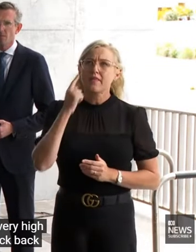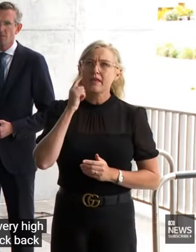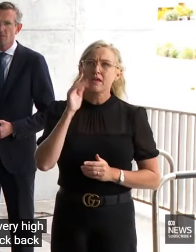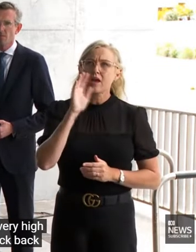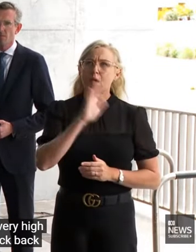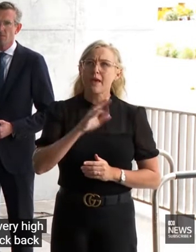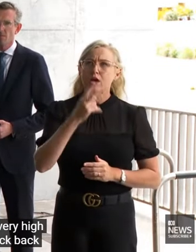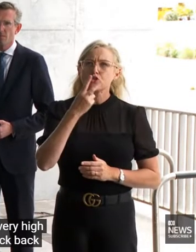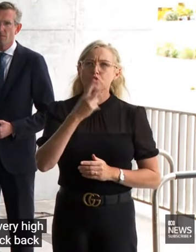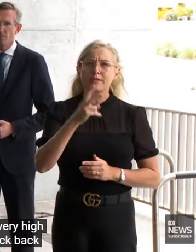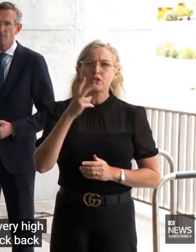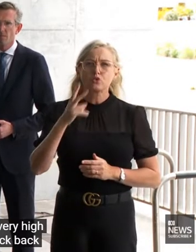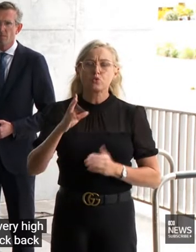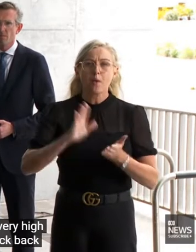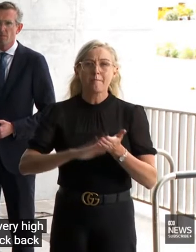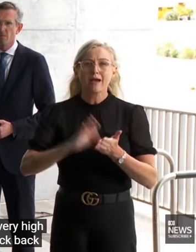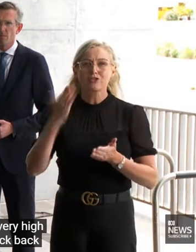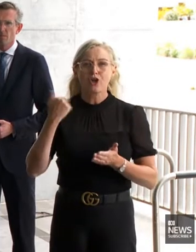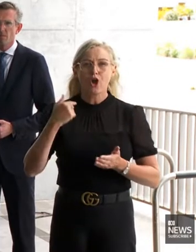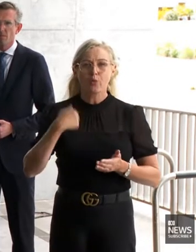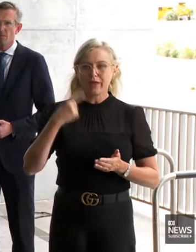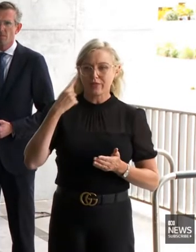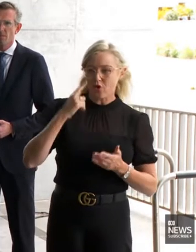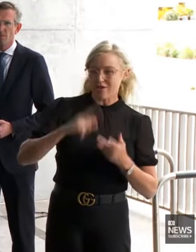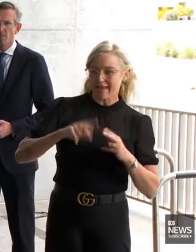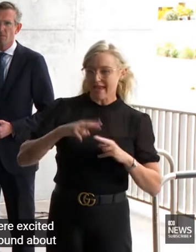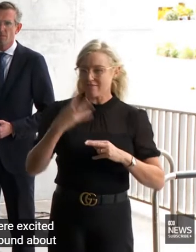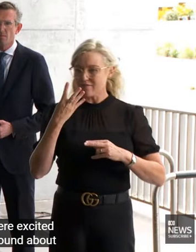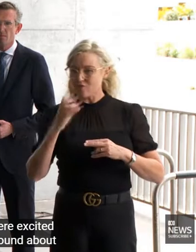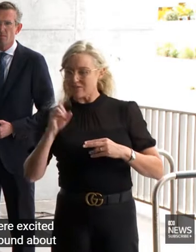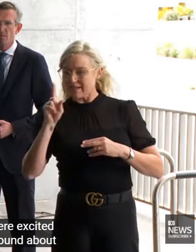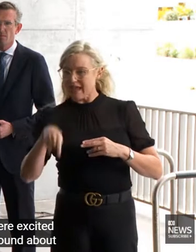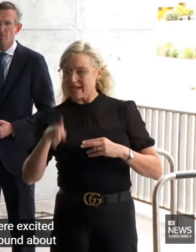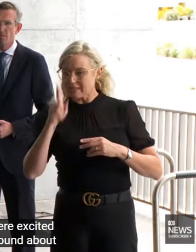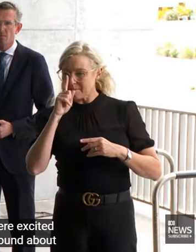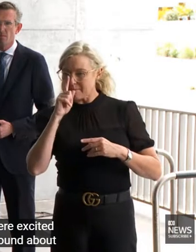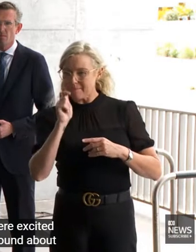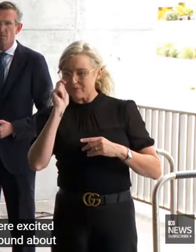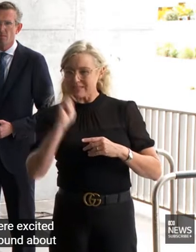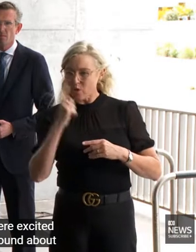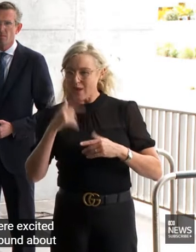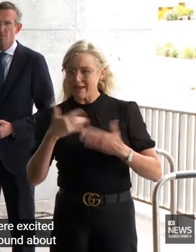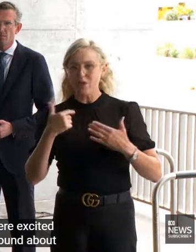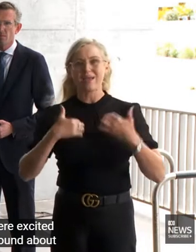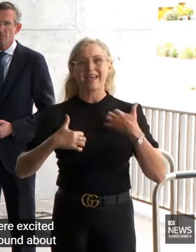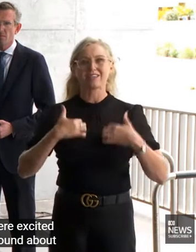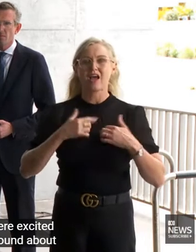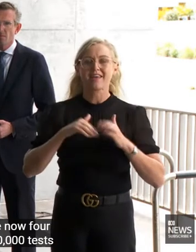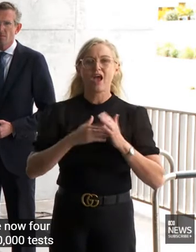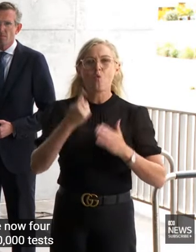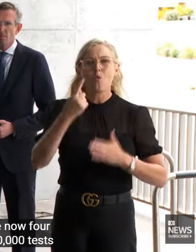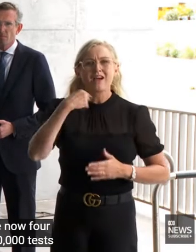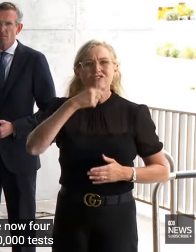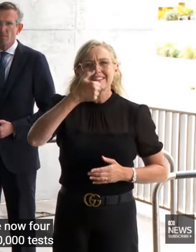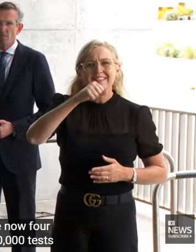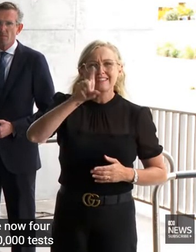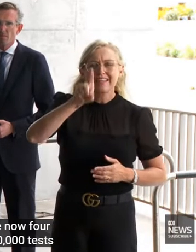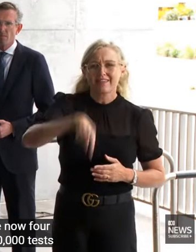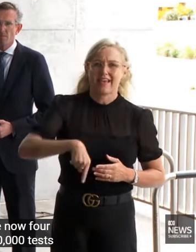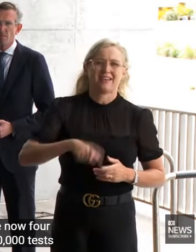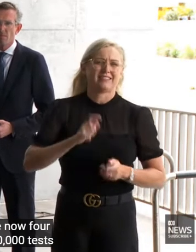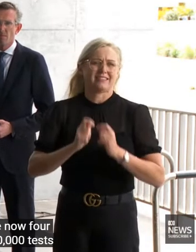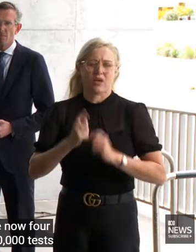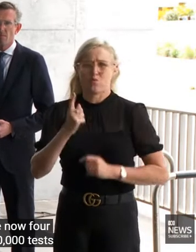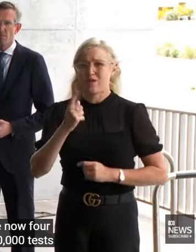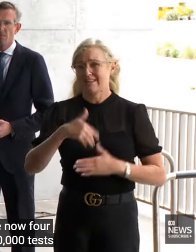22 months, we were excited when we were up around about 40,000 tests. We're now 4 times that amount, 160,000 tests. But it